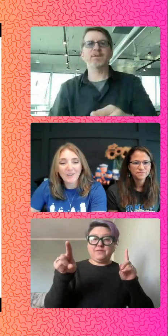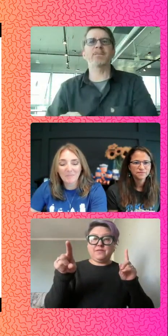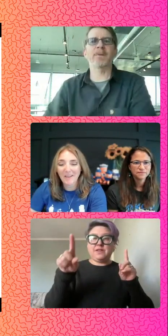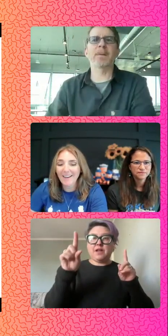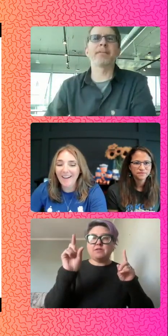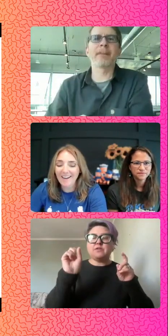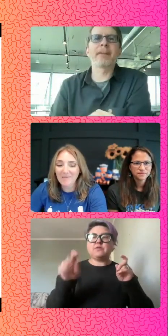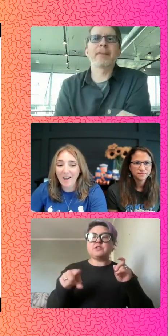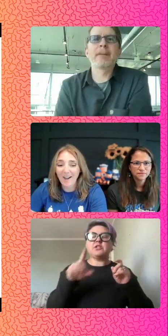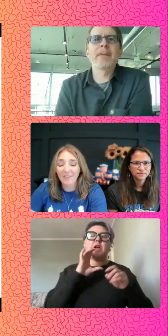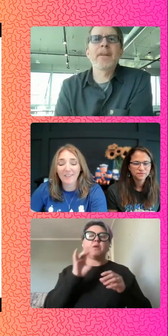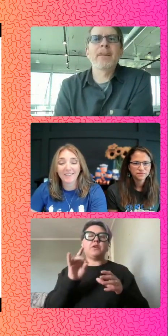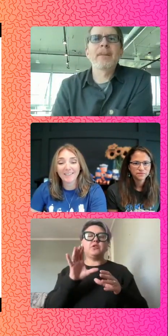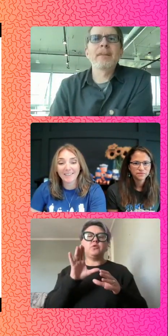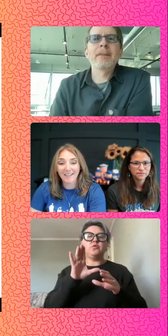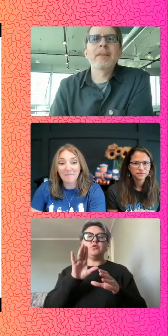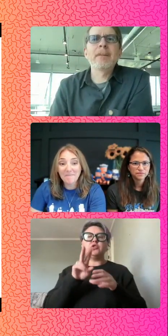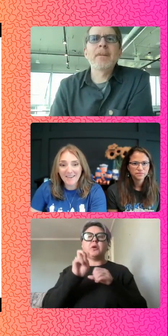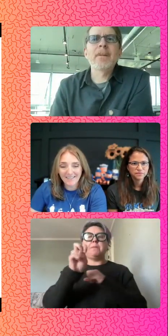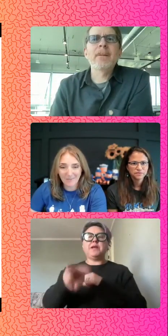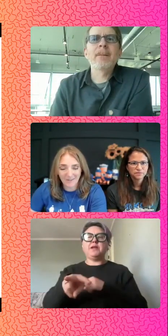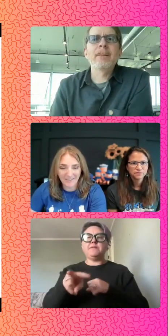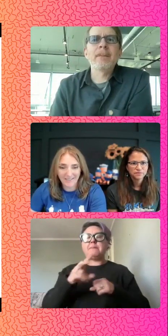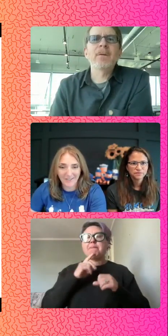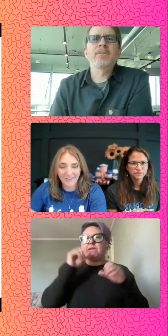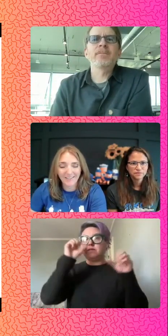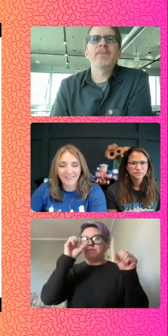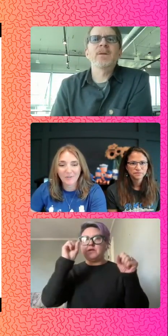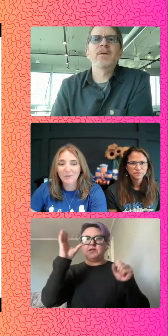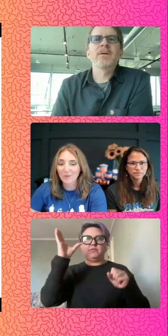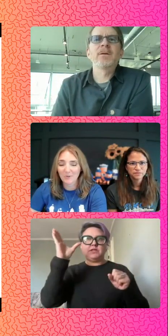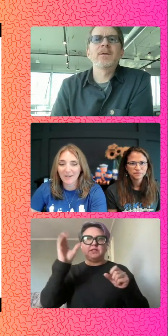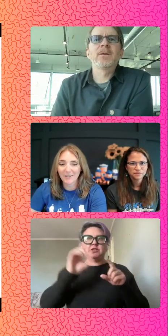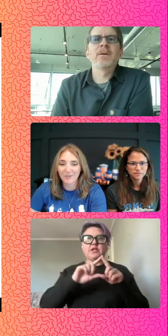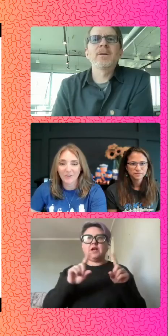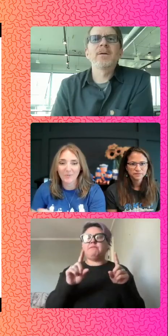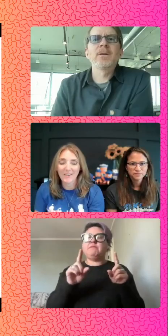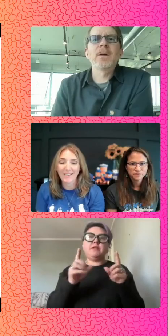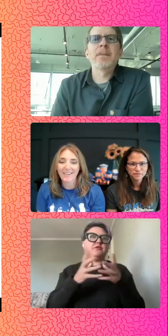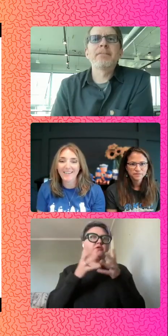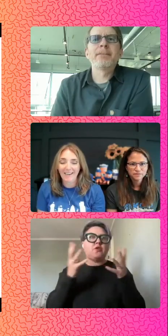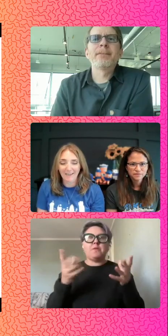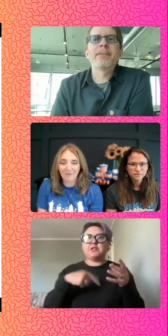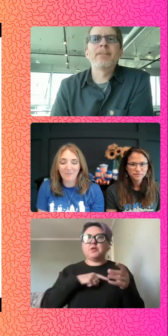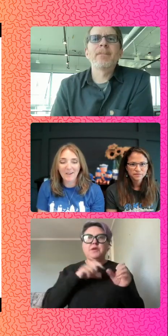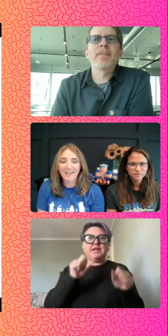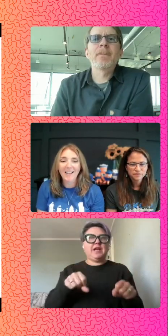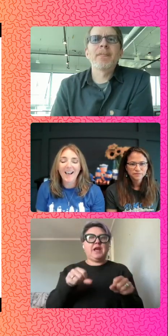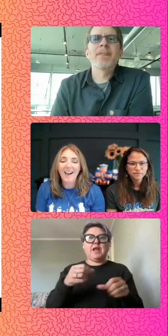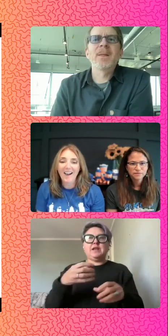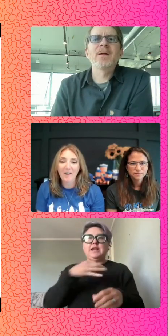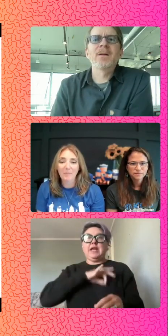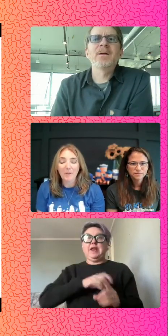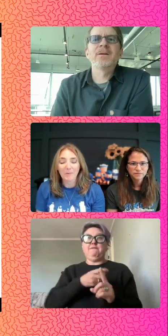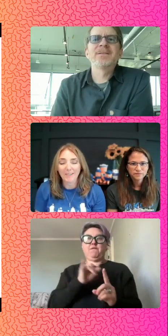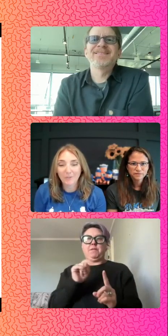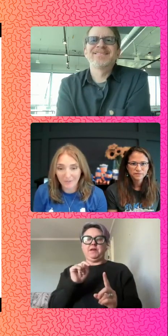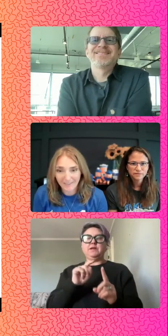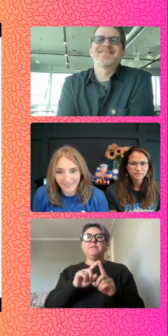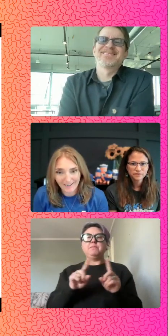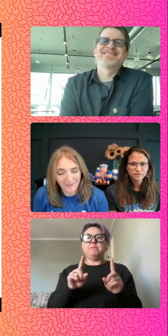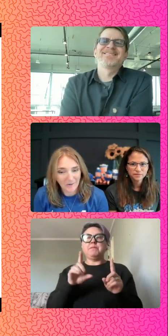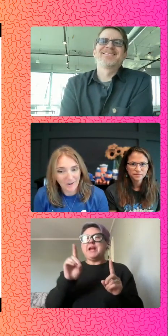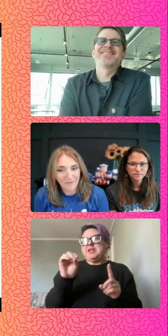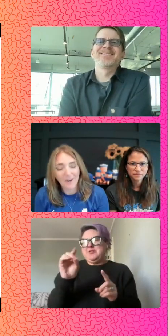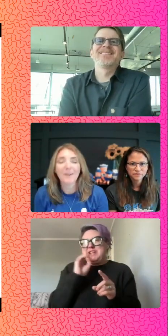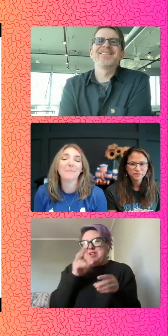want to jump in. This is an amazing presentation, and there's so much that we can gain from it. But I do need